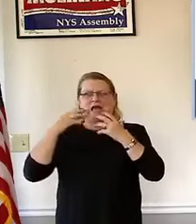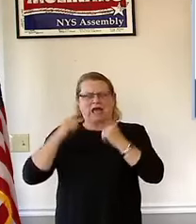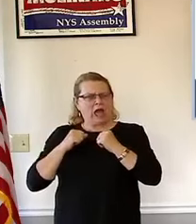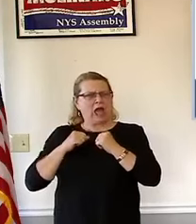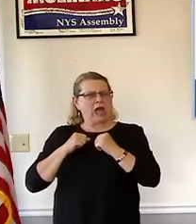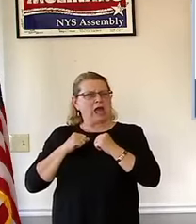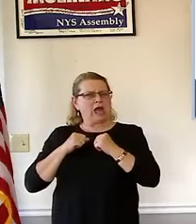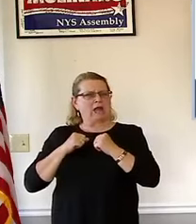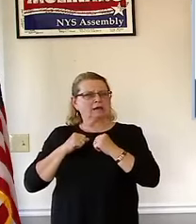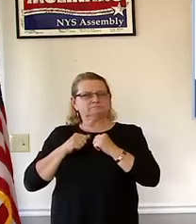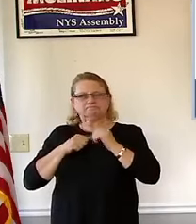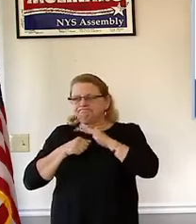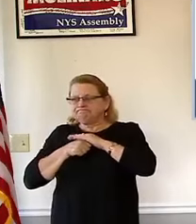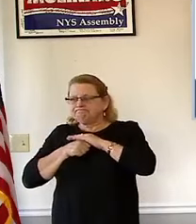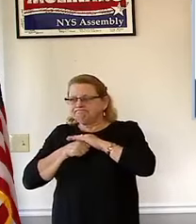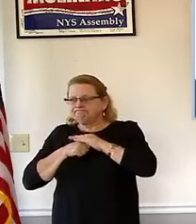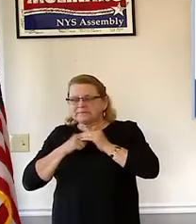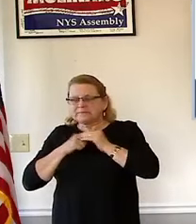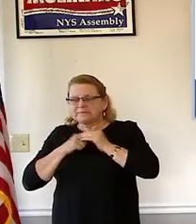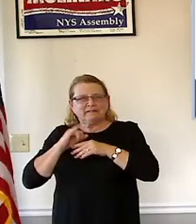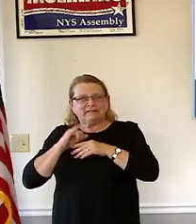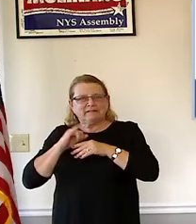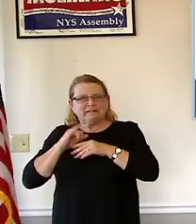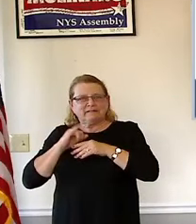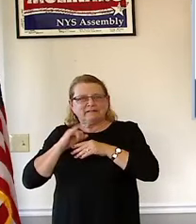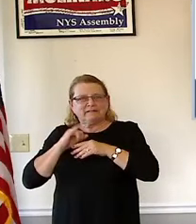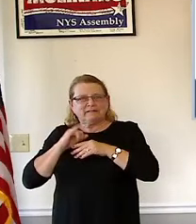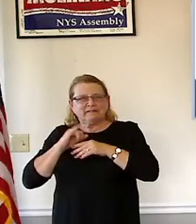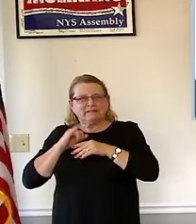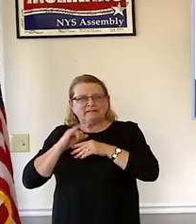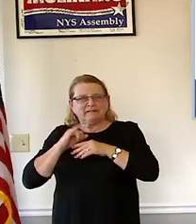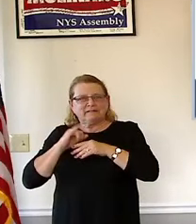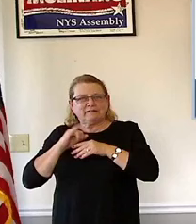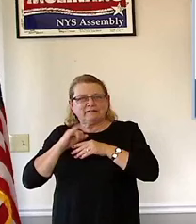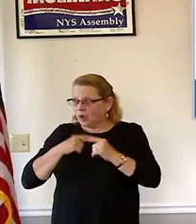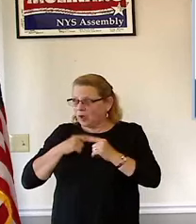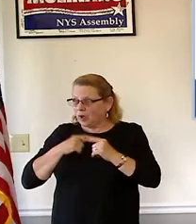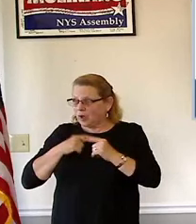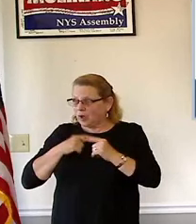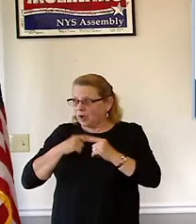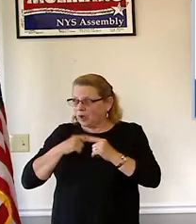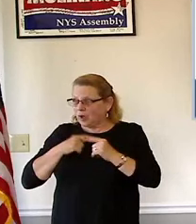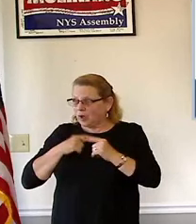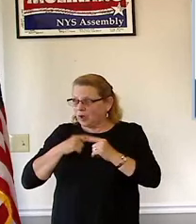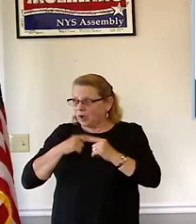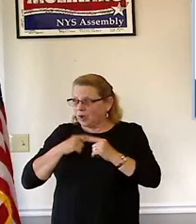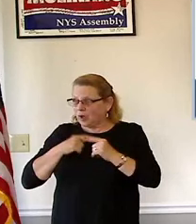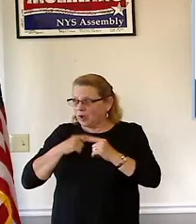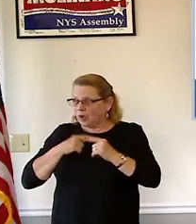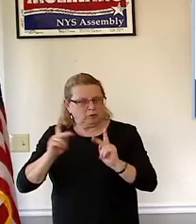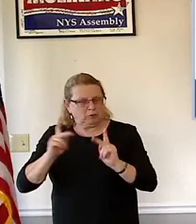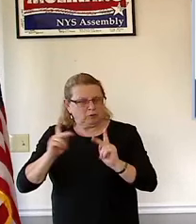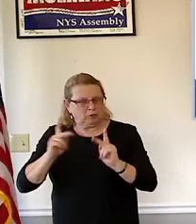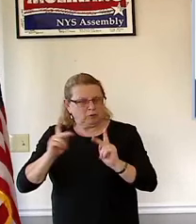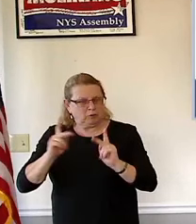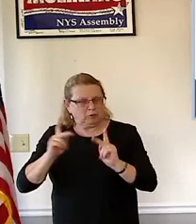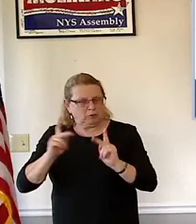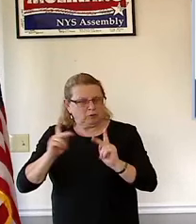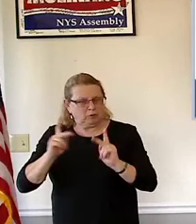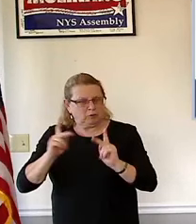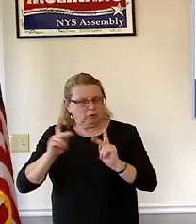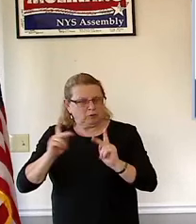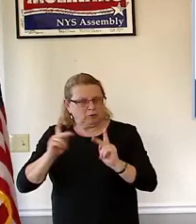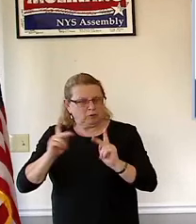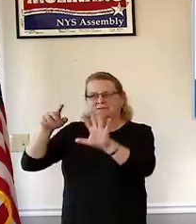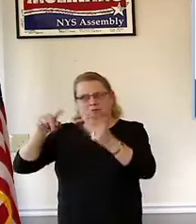while, so we want to reinforce and educate that individual to make sure that they are self-isolating and